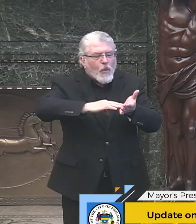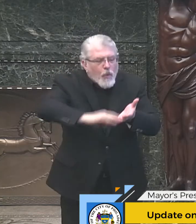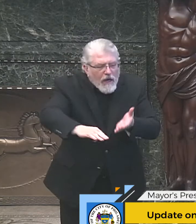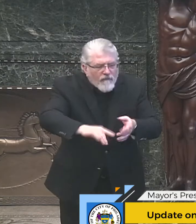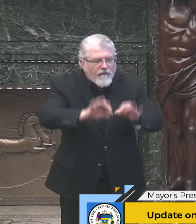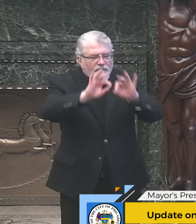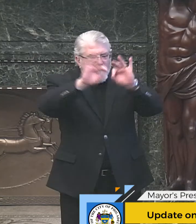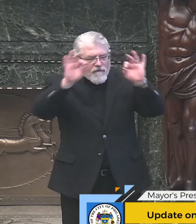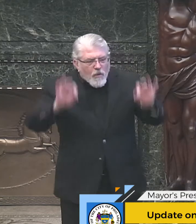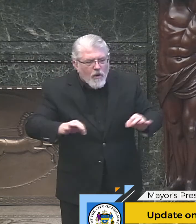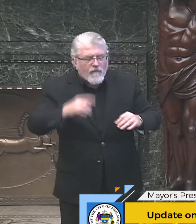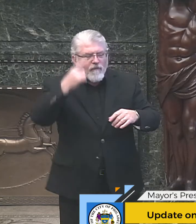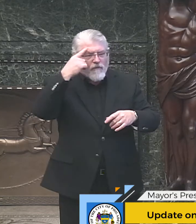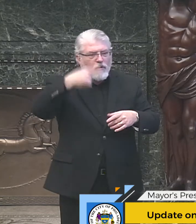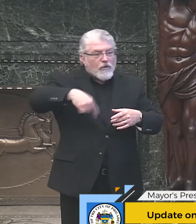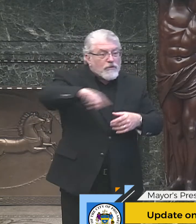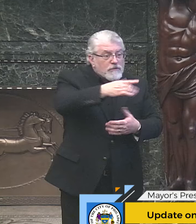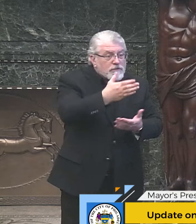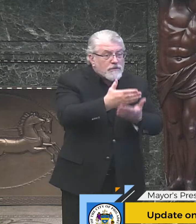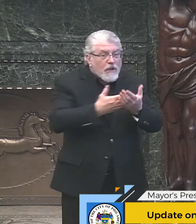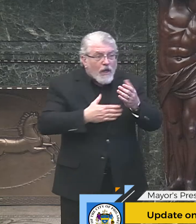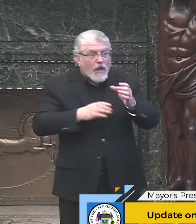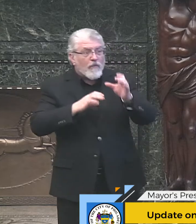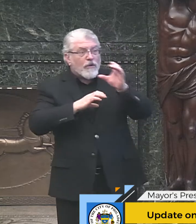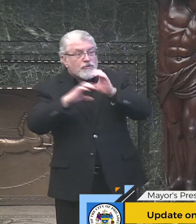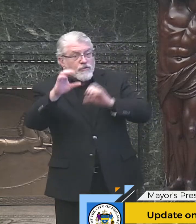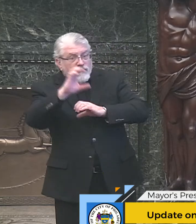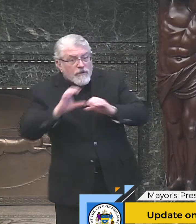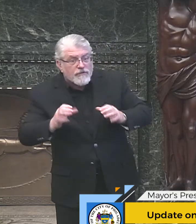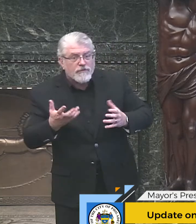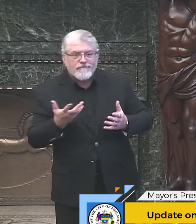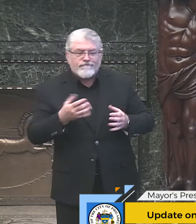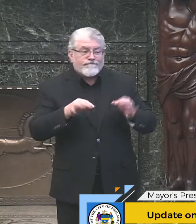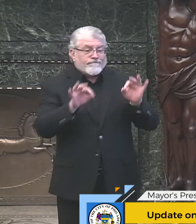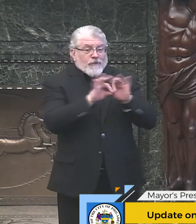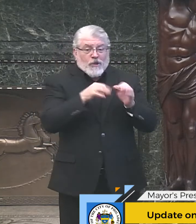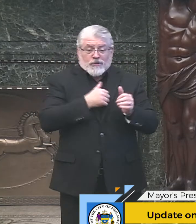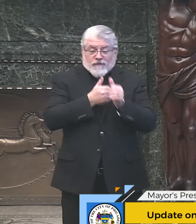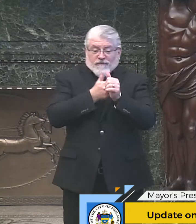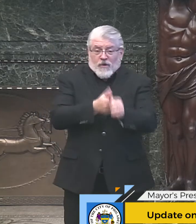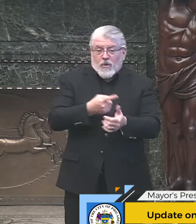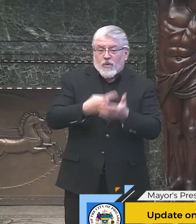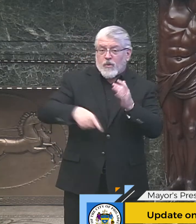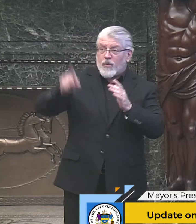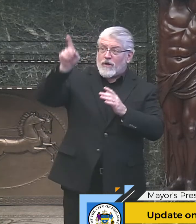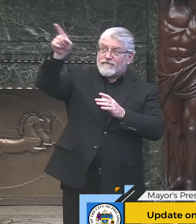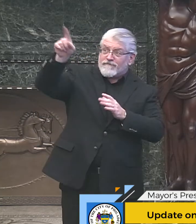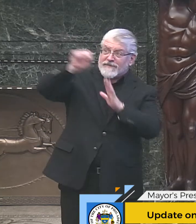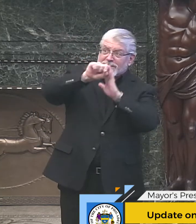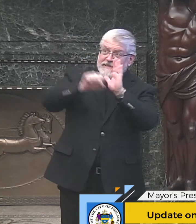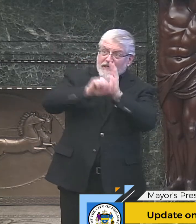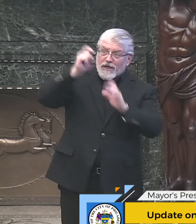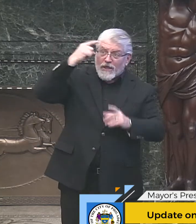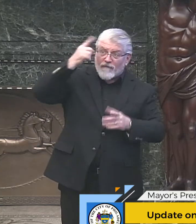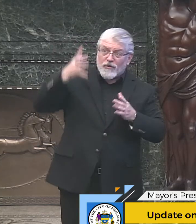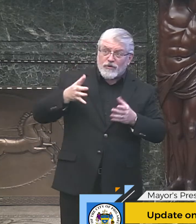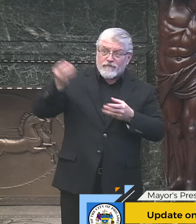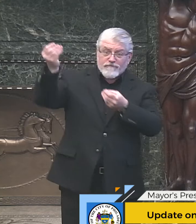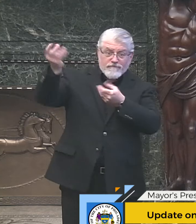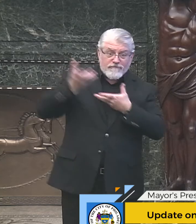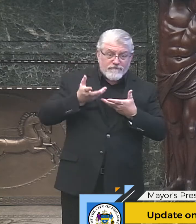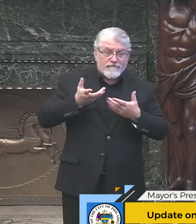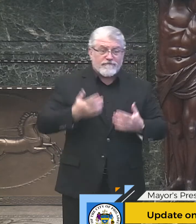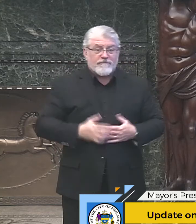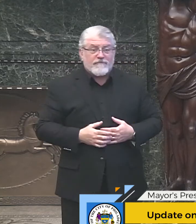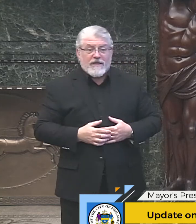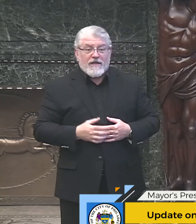We're following state guidance on this, and we think it's in the best interest of the health of everyone. Gotcha. And